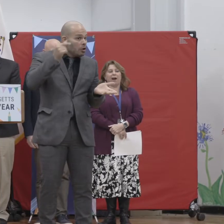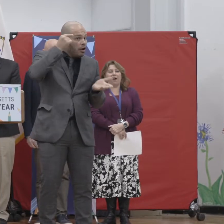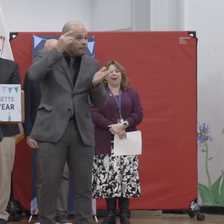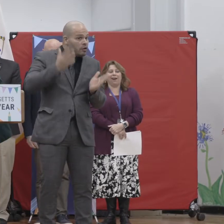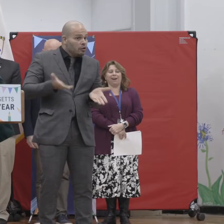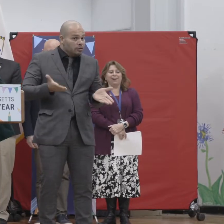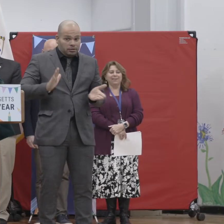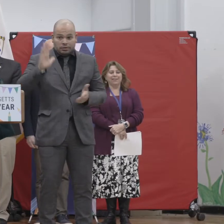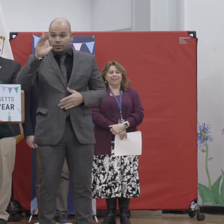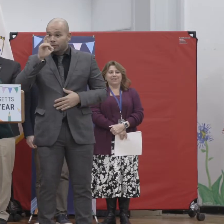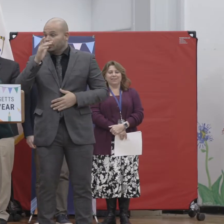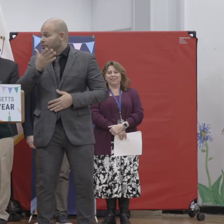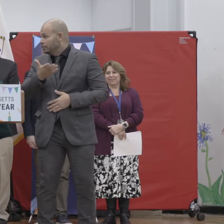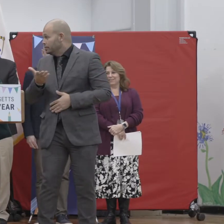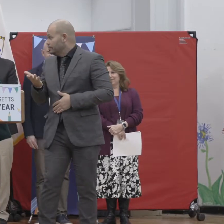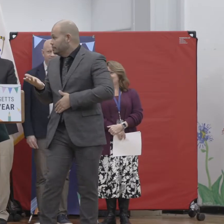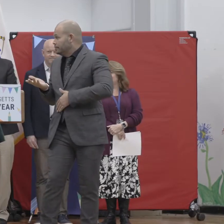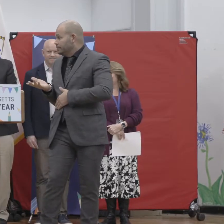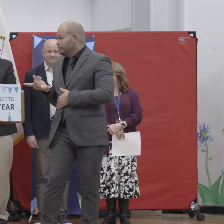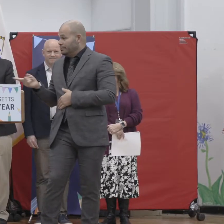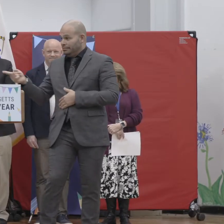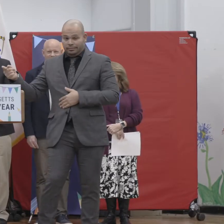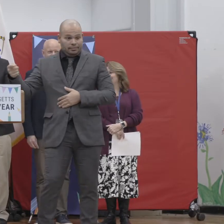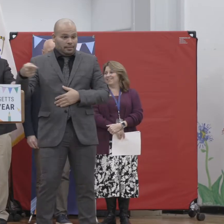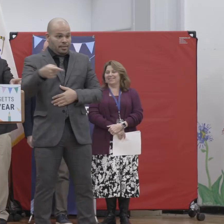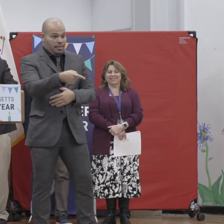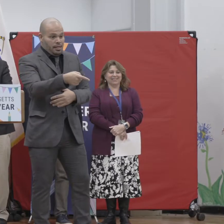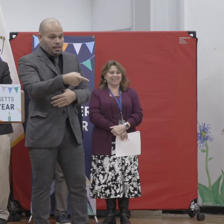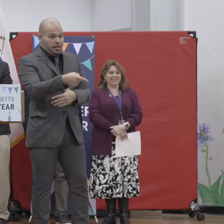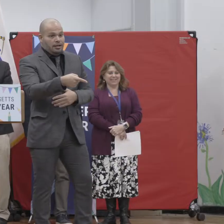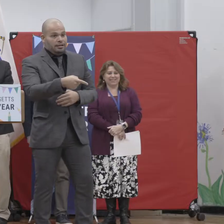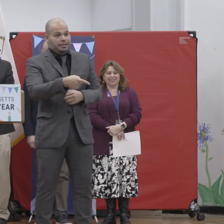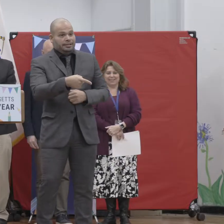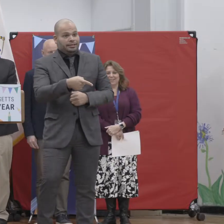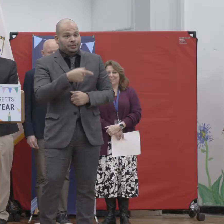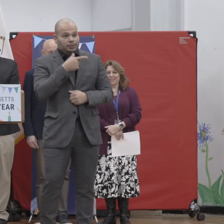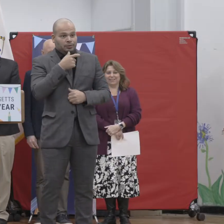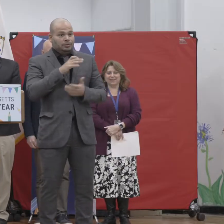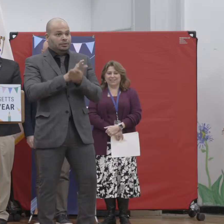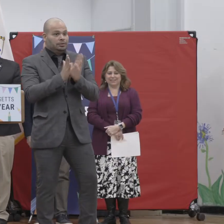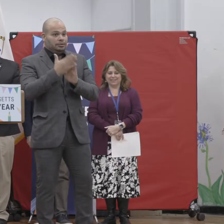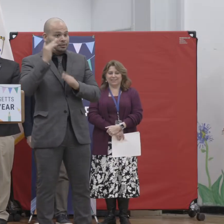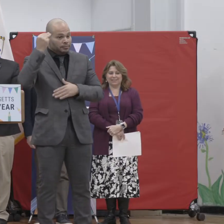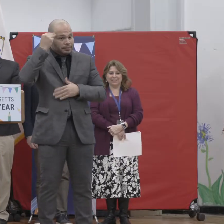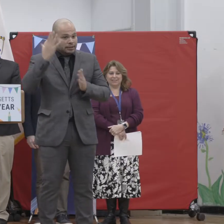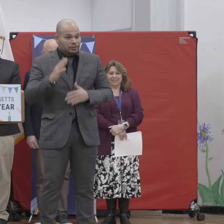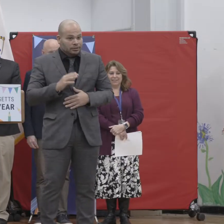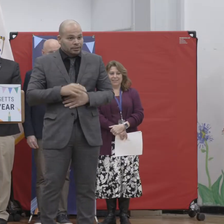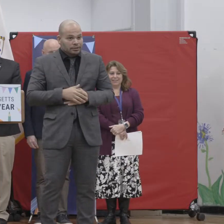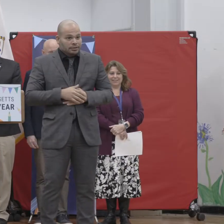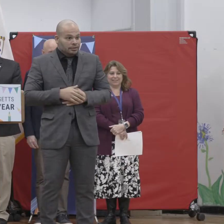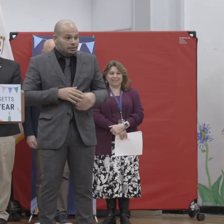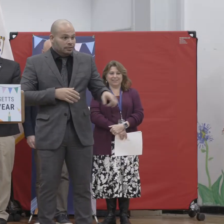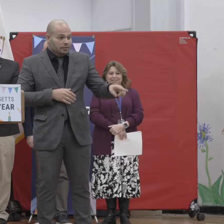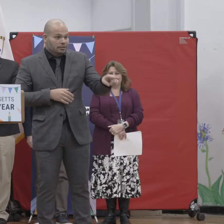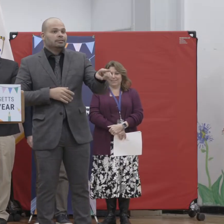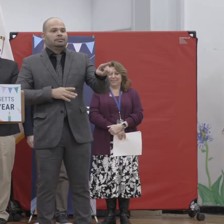you. Like no one. One? Who wants to be, does anyone want to be a mayor? All